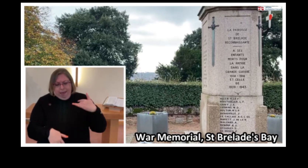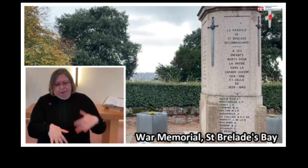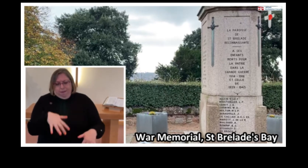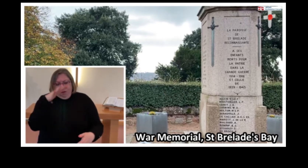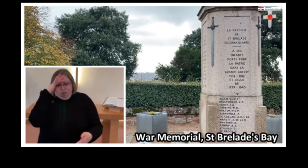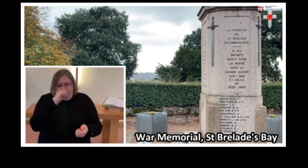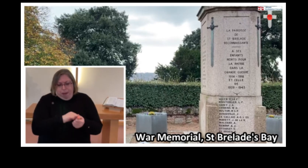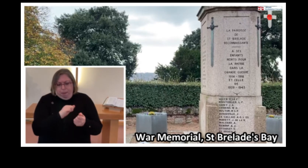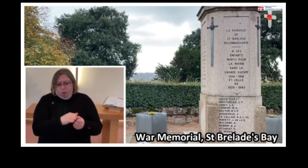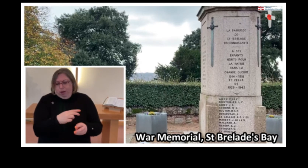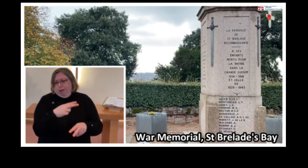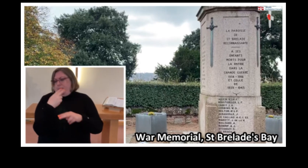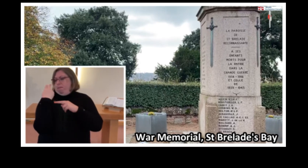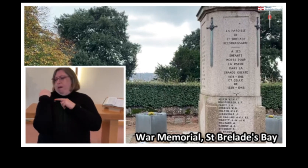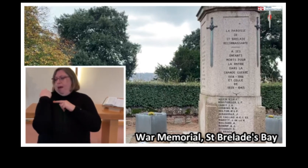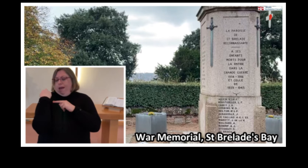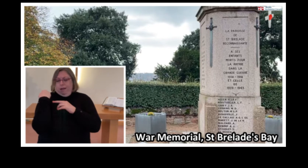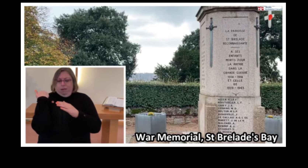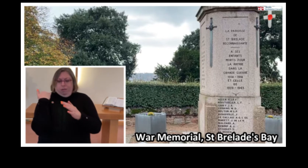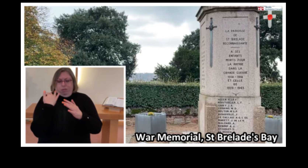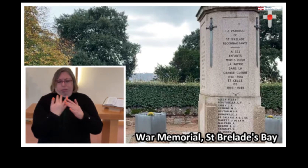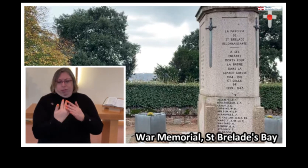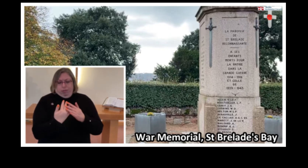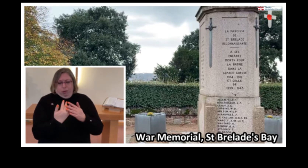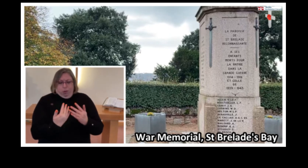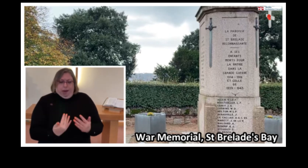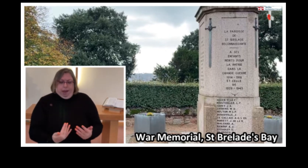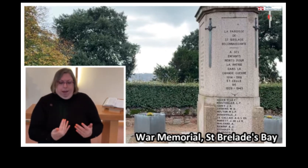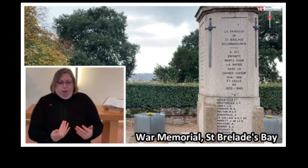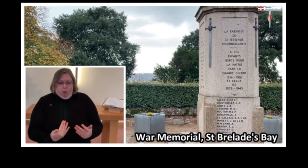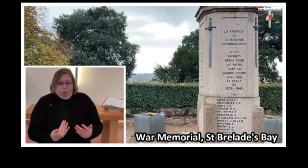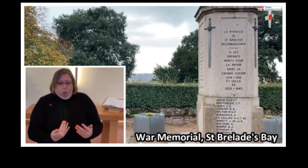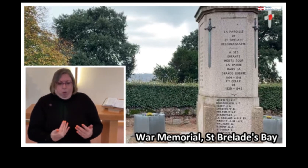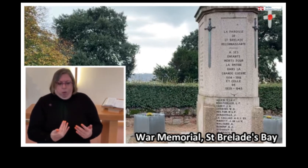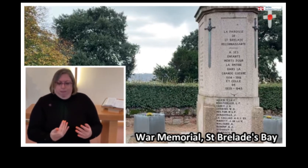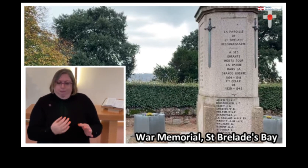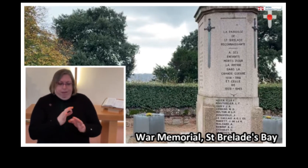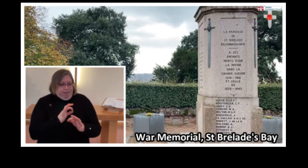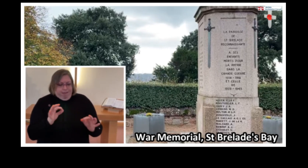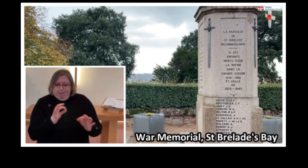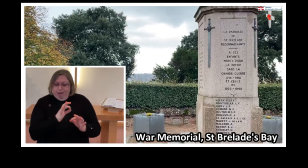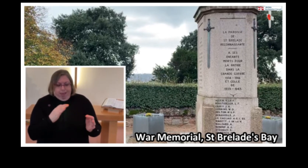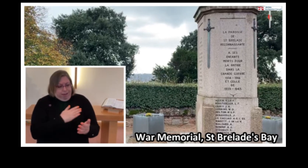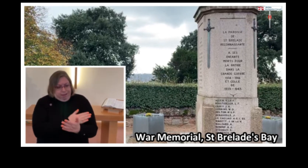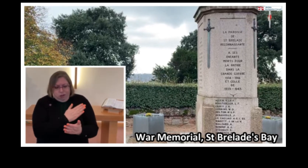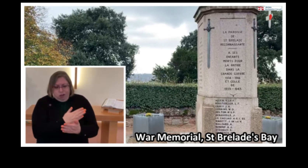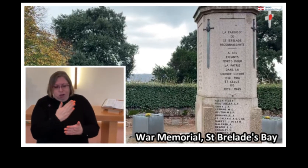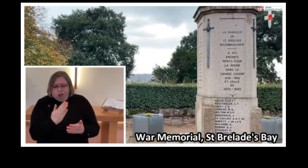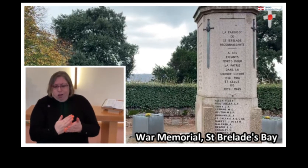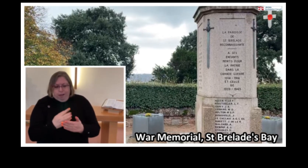And for those who have no one with whom to share their hurts and their aches.